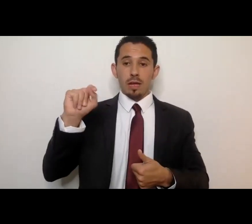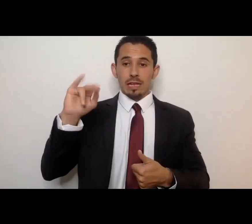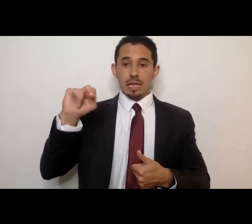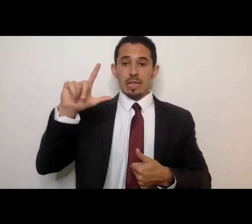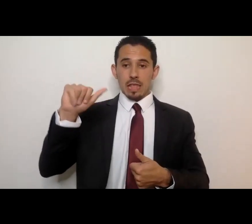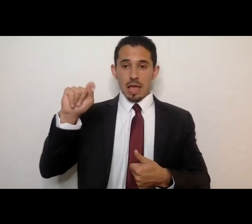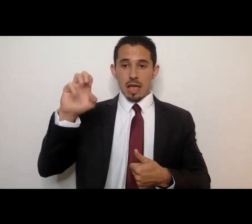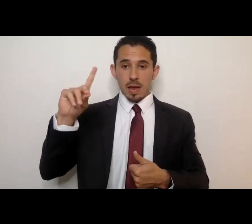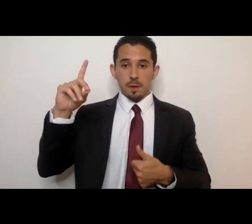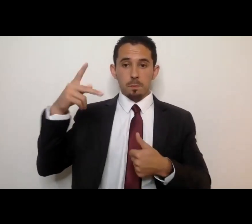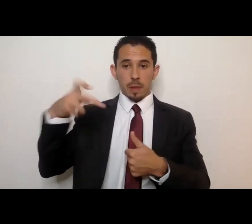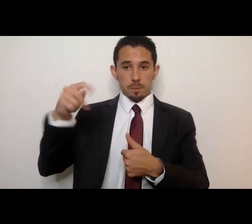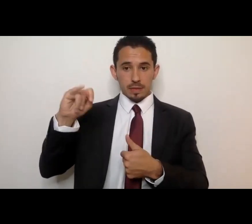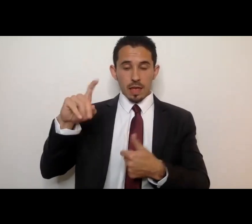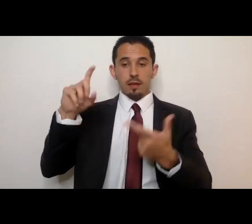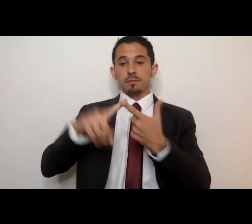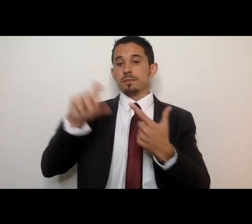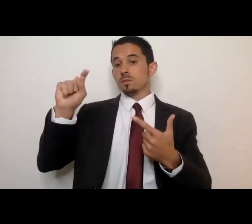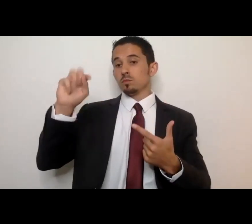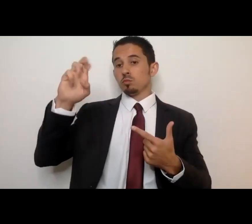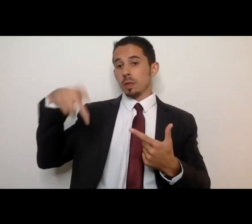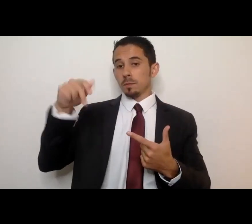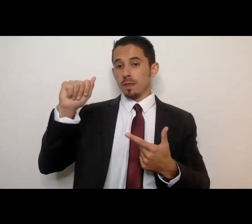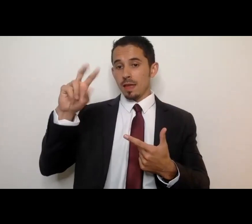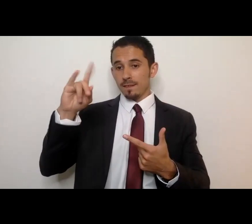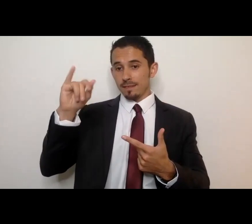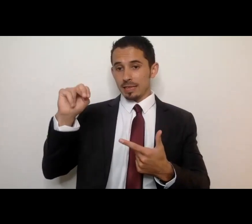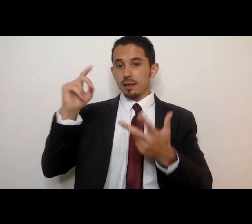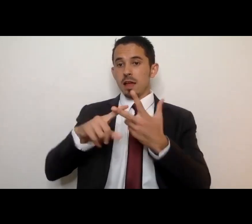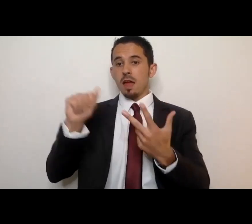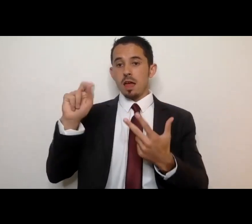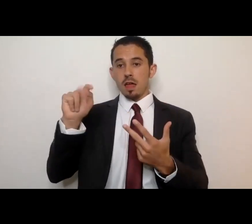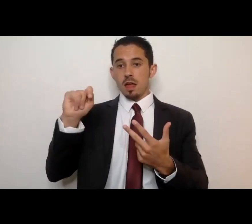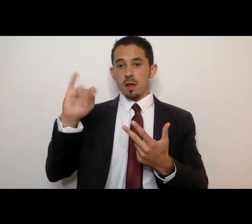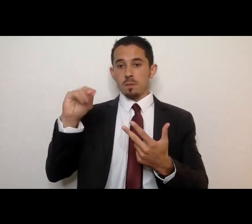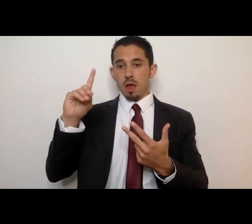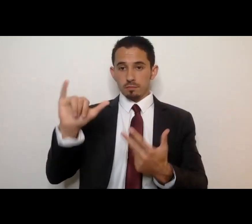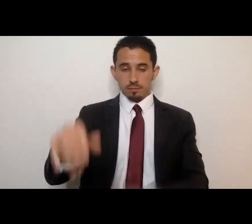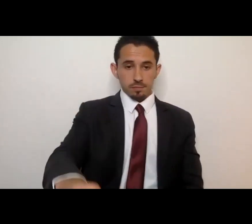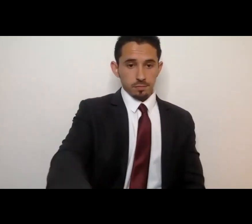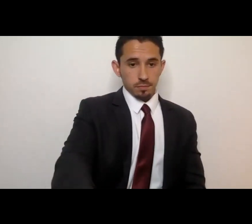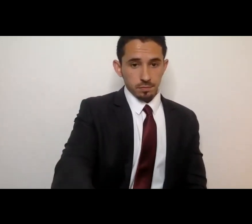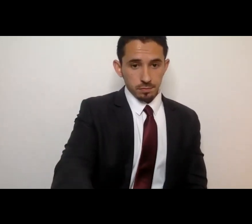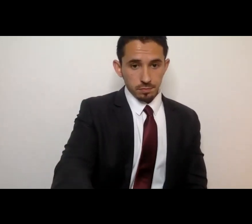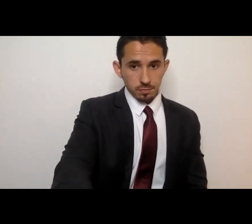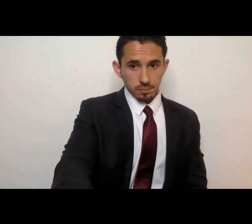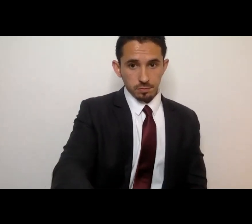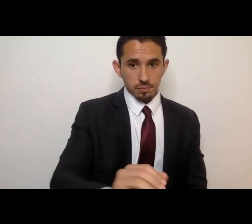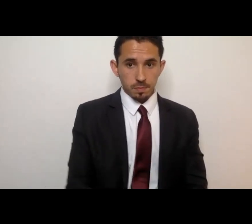So the binding, or the interaction, was between a biotinylated peptide, streptavidin, and the